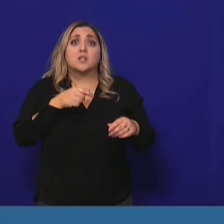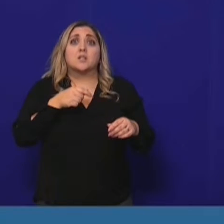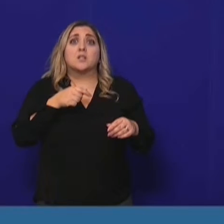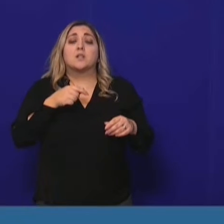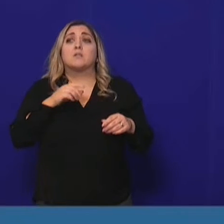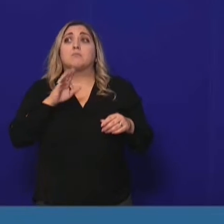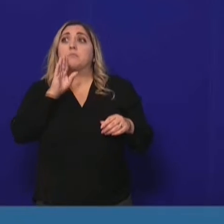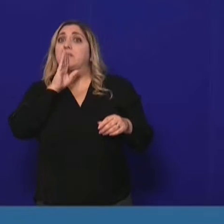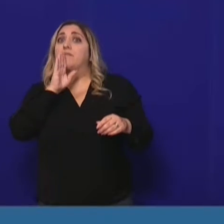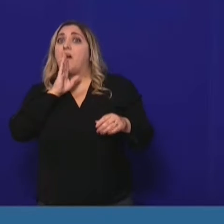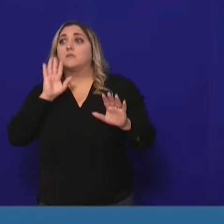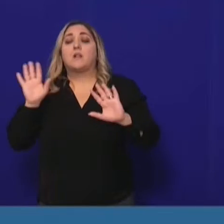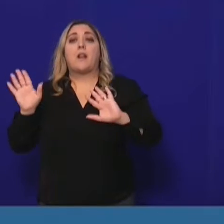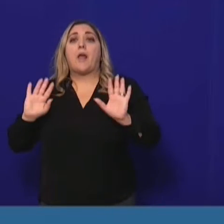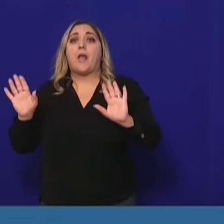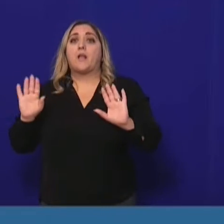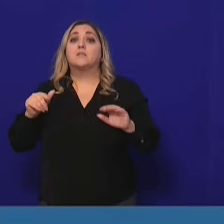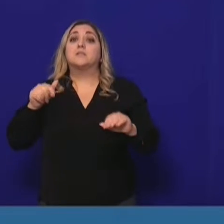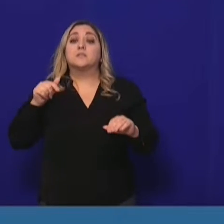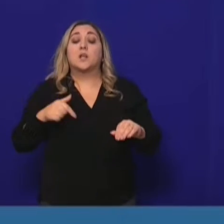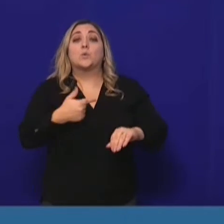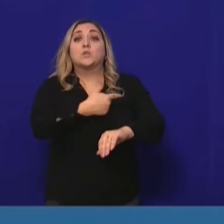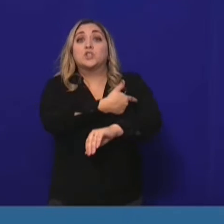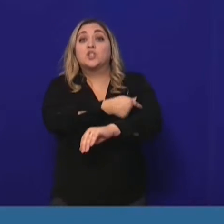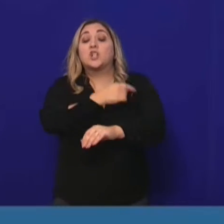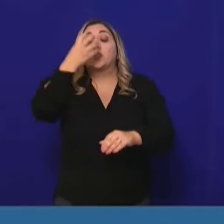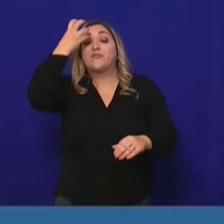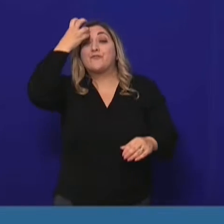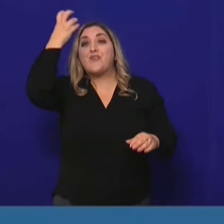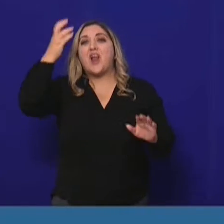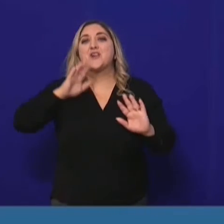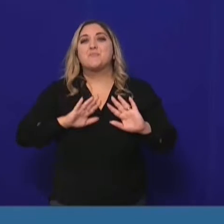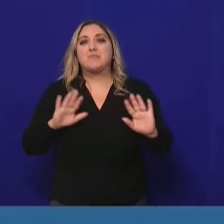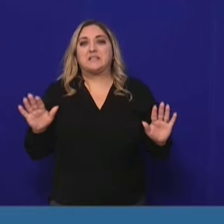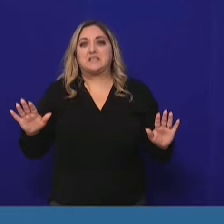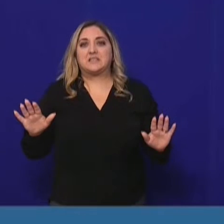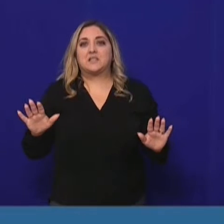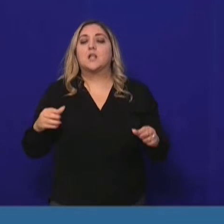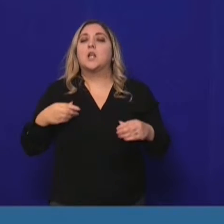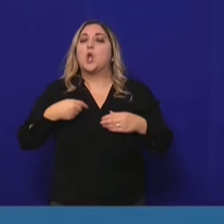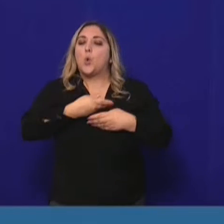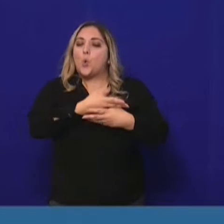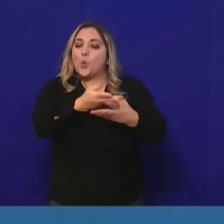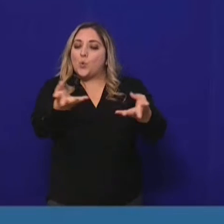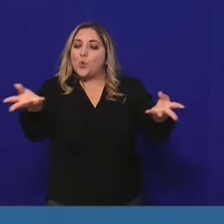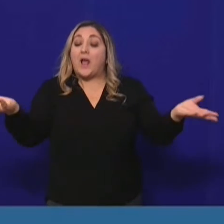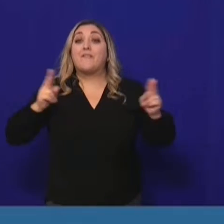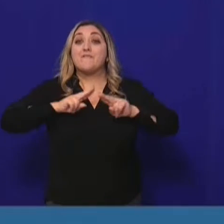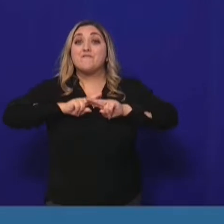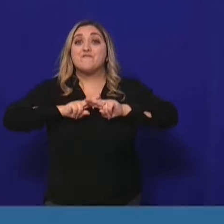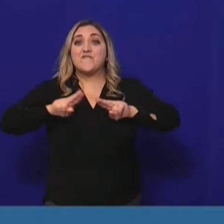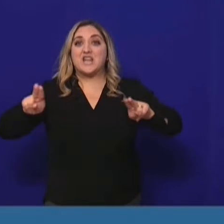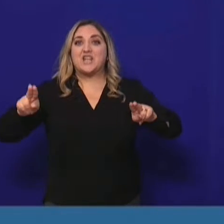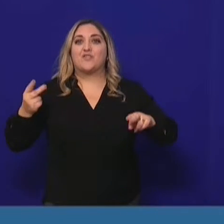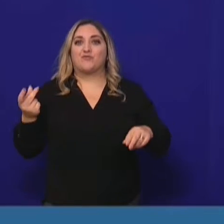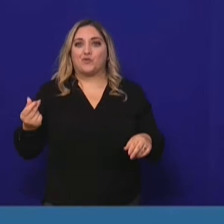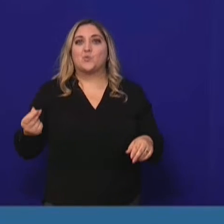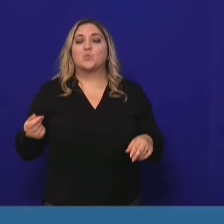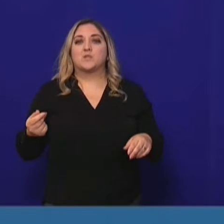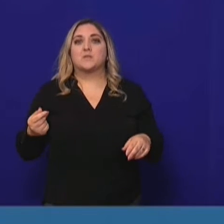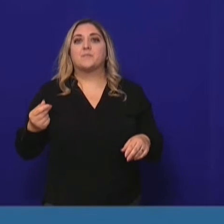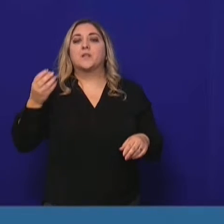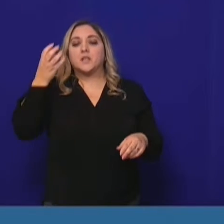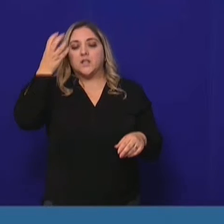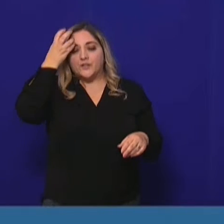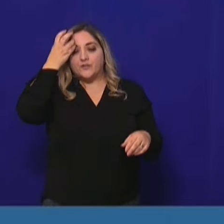pereżempju mill-privat. Dawn il-vaccines ħajġu kollha għand il-gvern u ħajnataw lil kulħadd b'xejn u ħajkun qiegħed